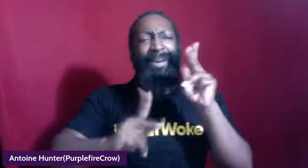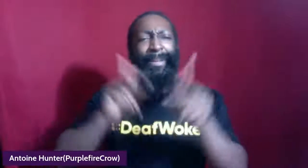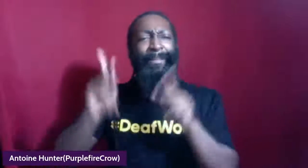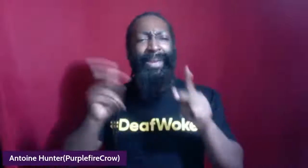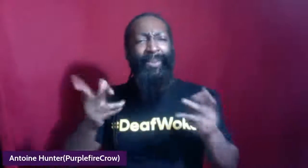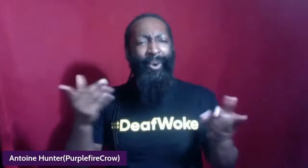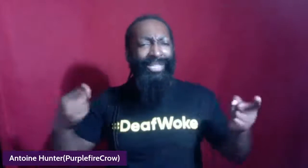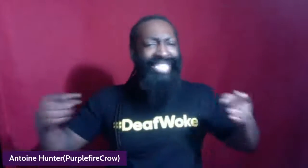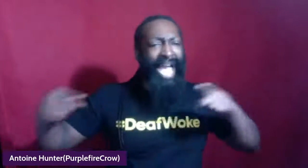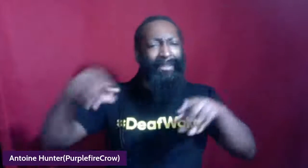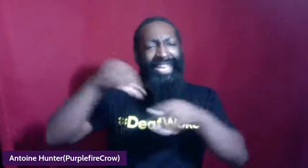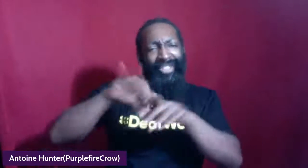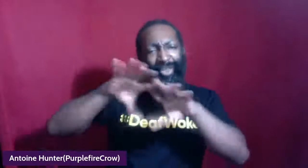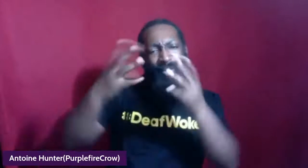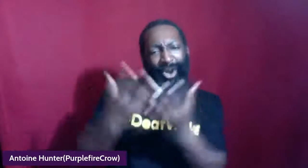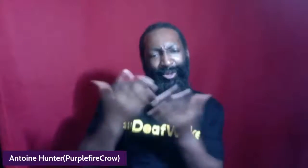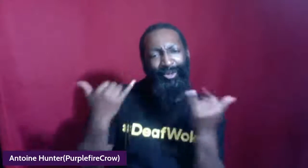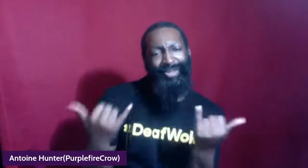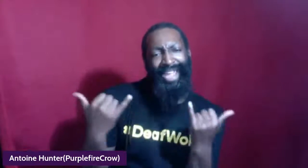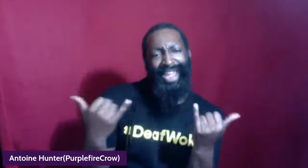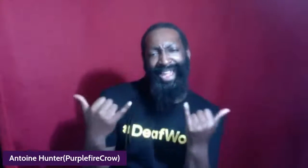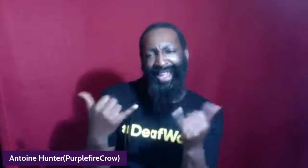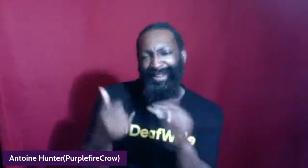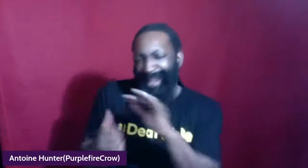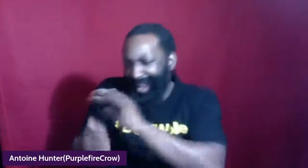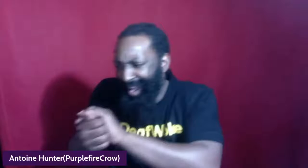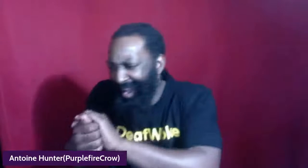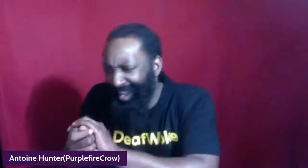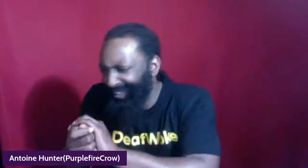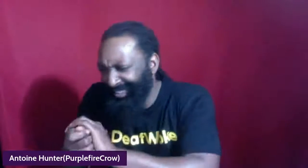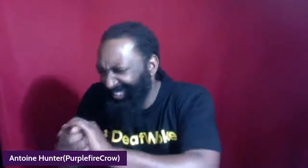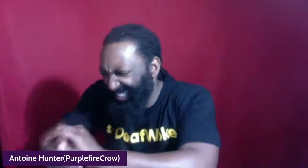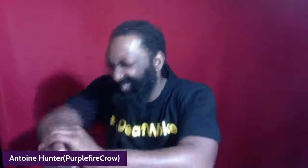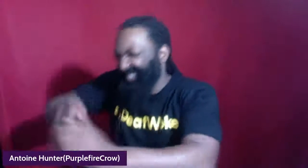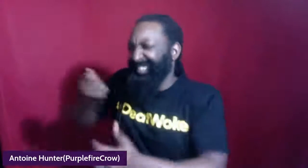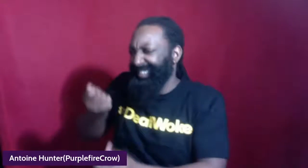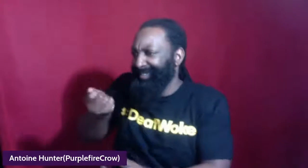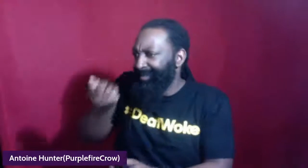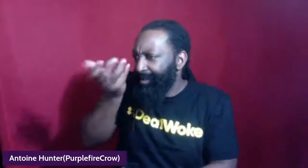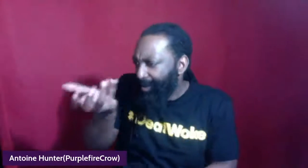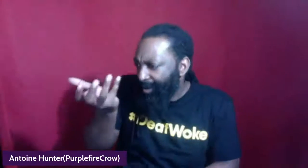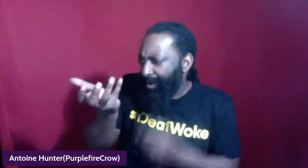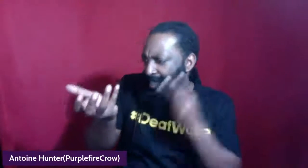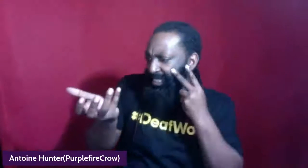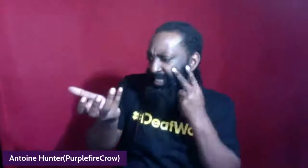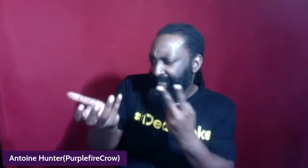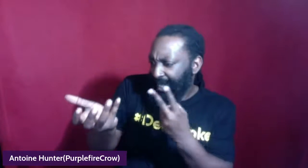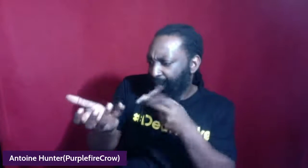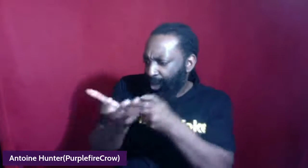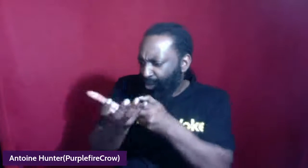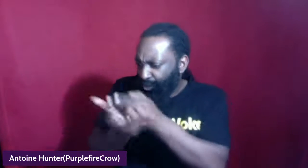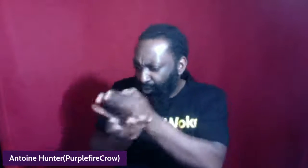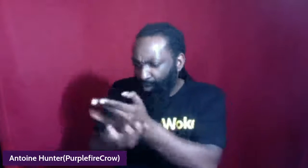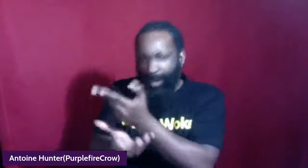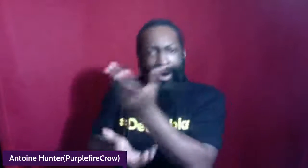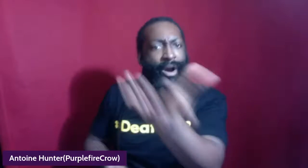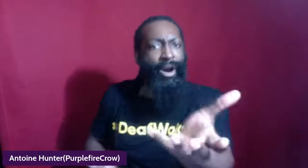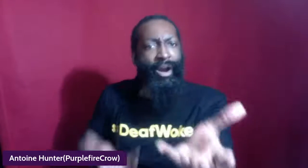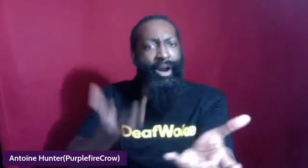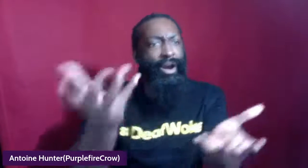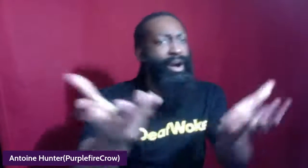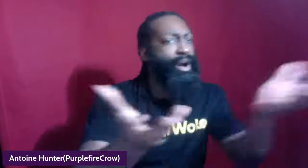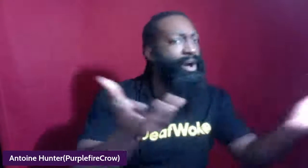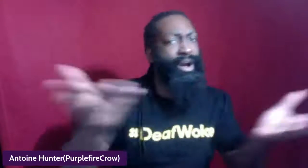why is Deaf Woke something that is important? Because there's so many things that are happening in the world, people, things that